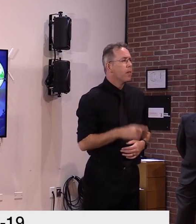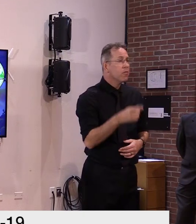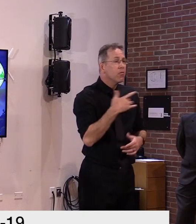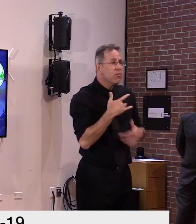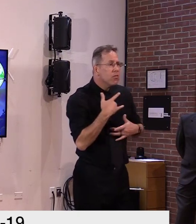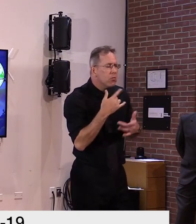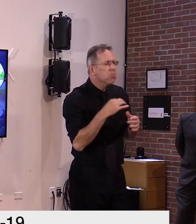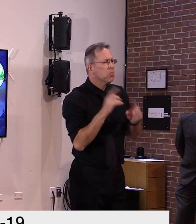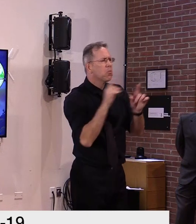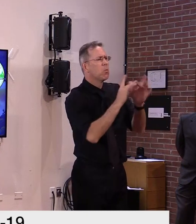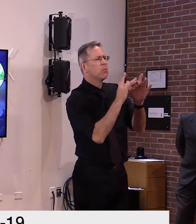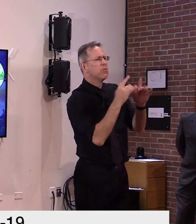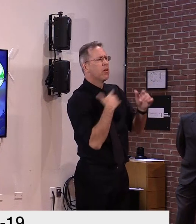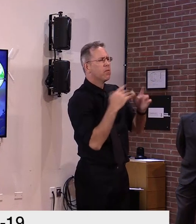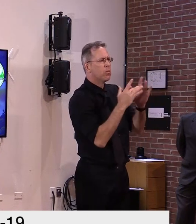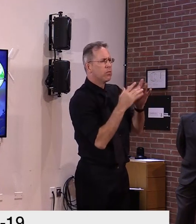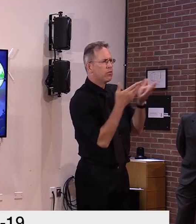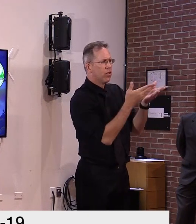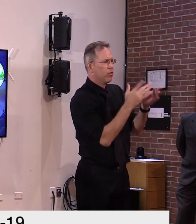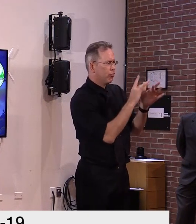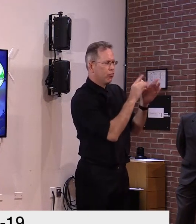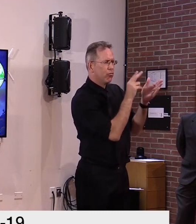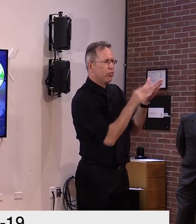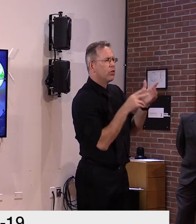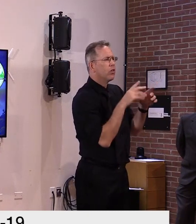and they'll be readily evident.